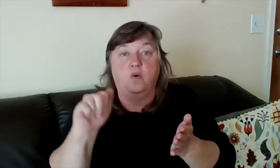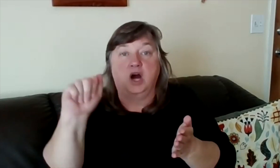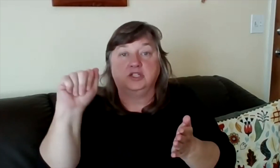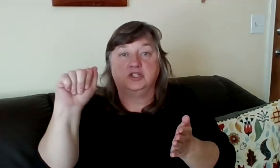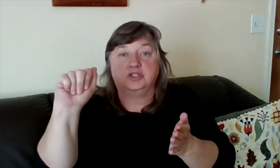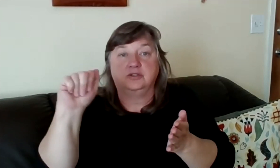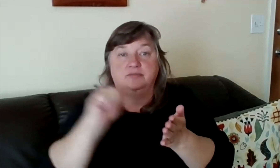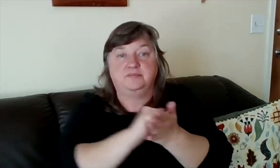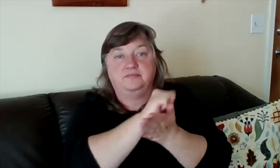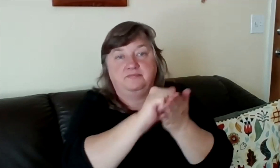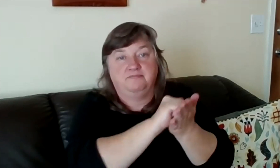Wash.